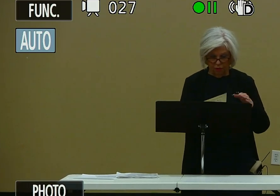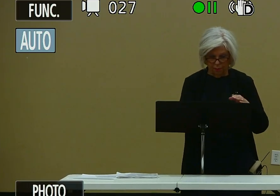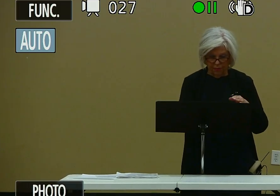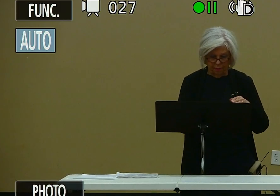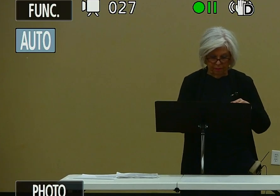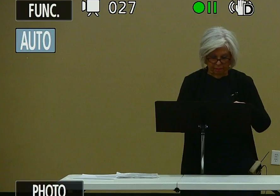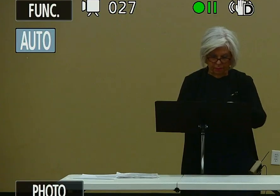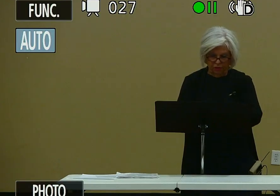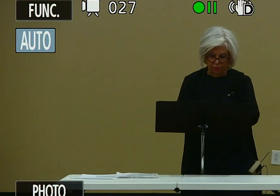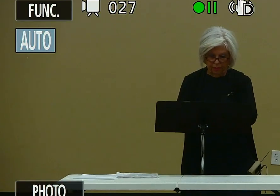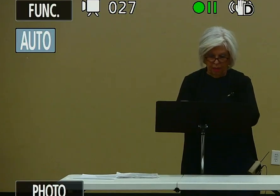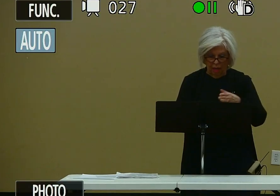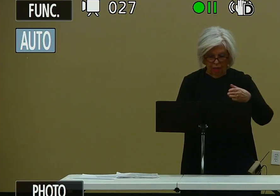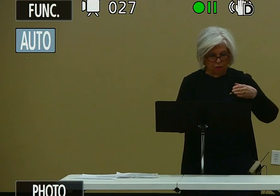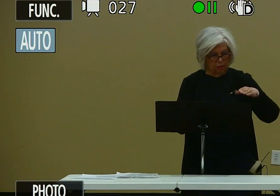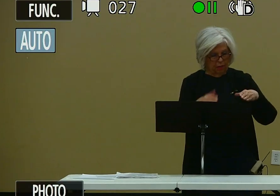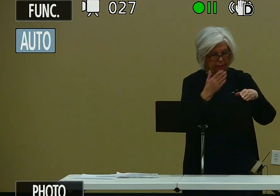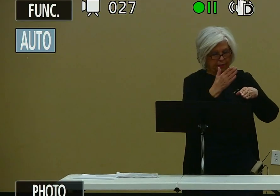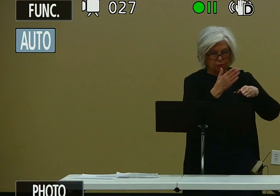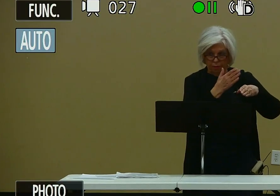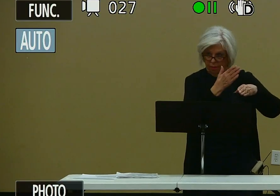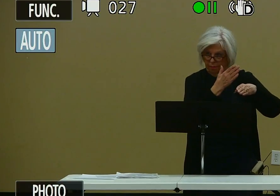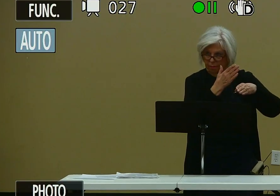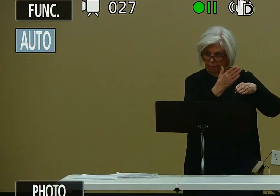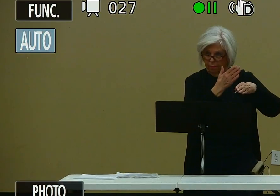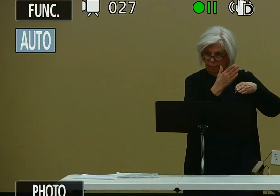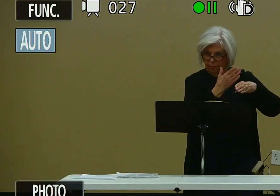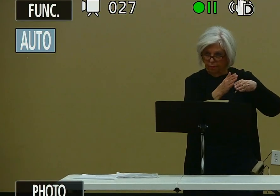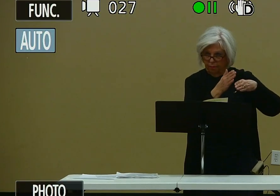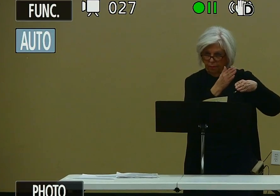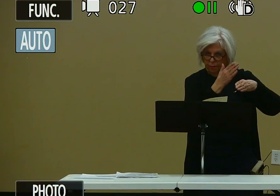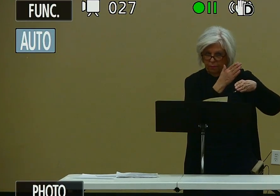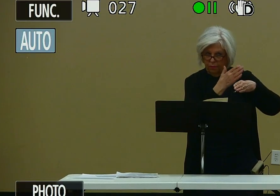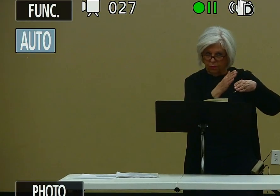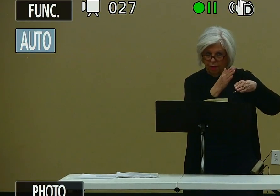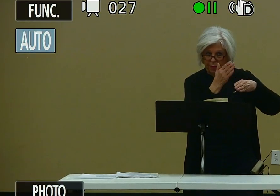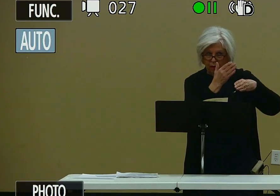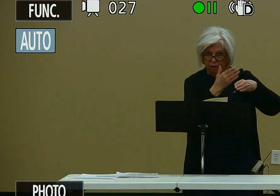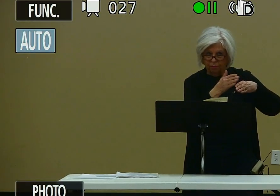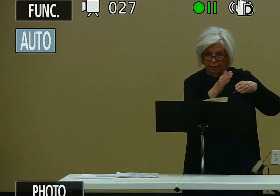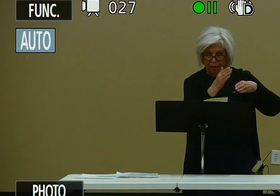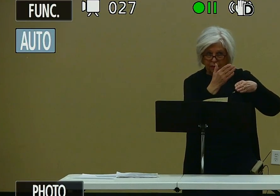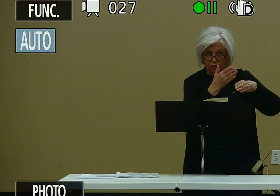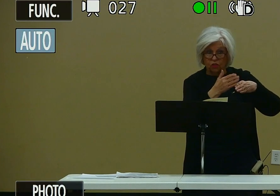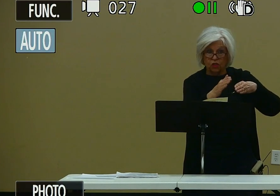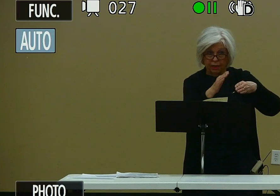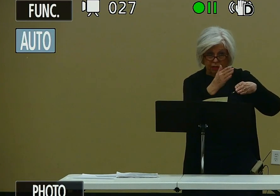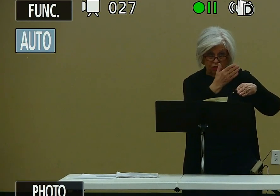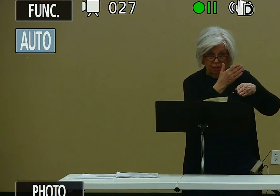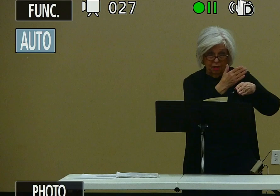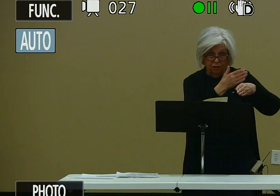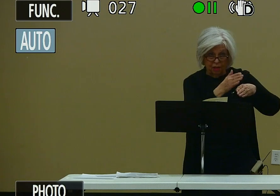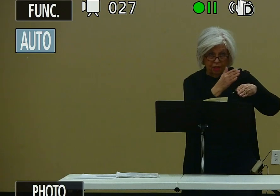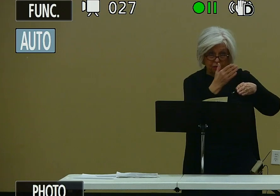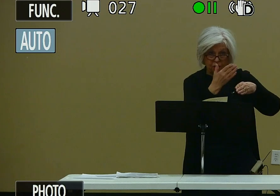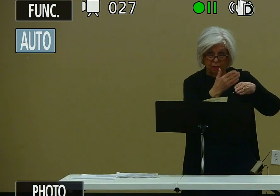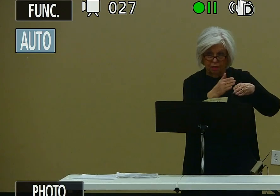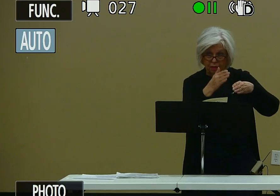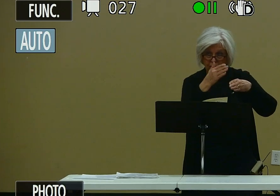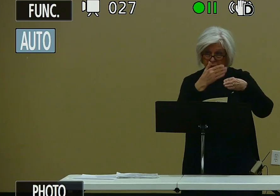that picture, but like you're scraping off money. This is change, change. Like